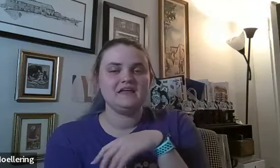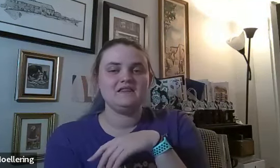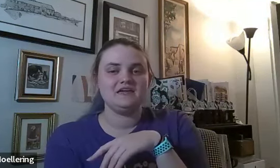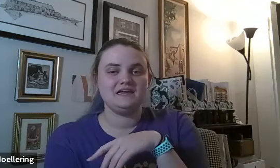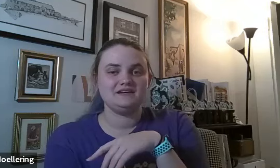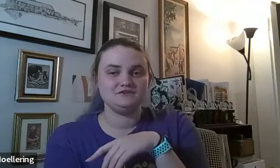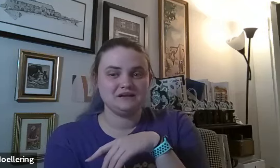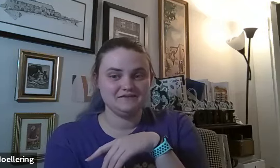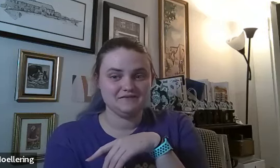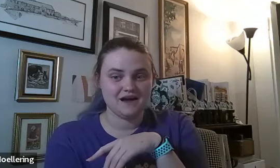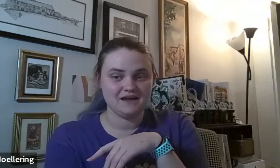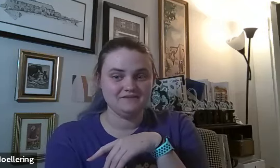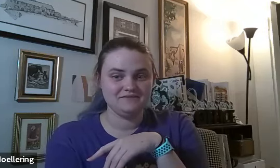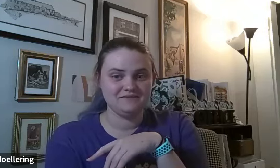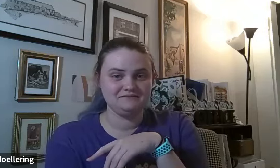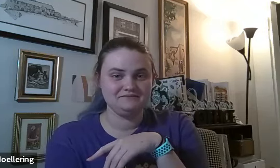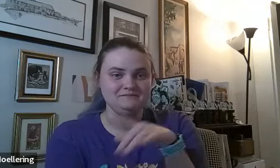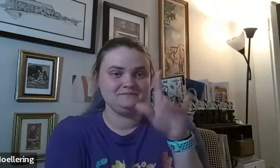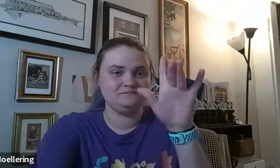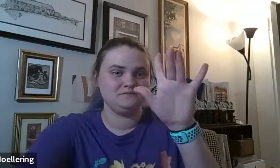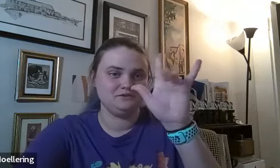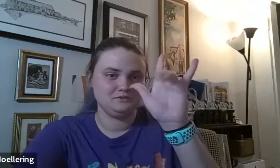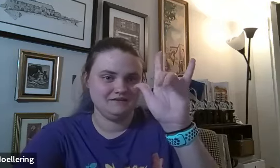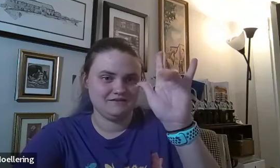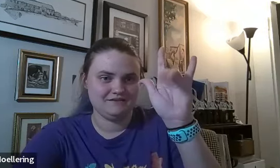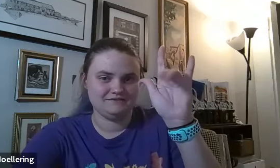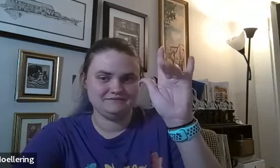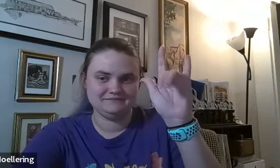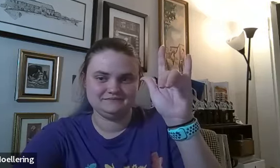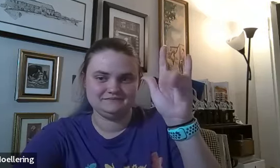And then 25. 25.